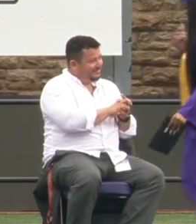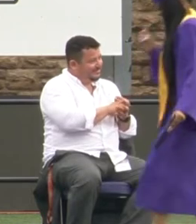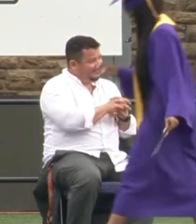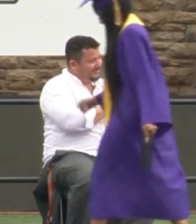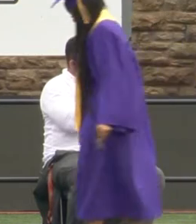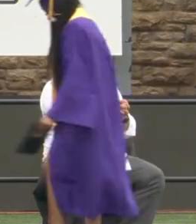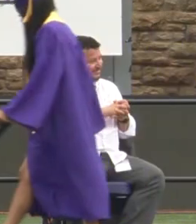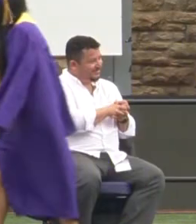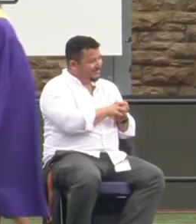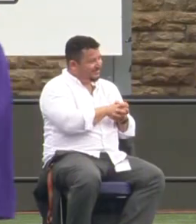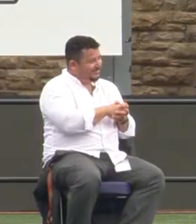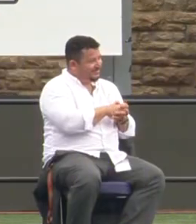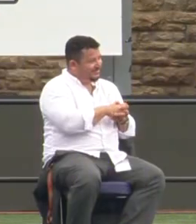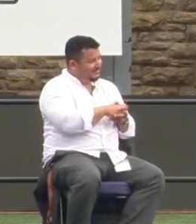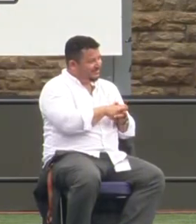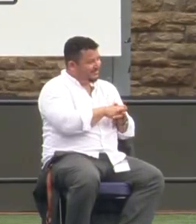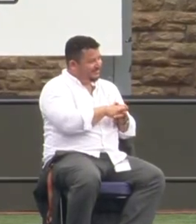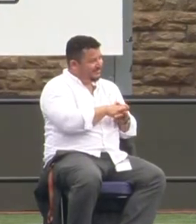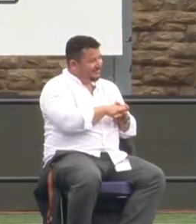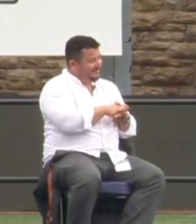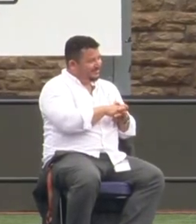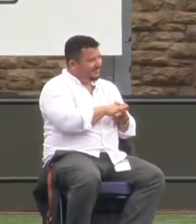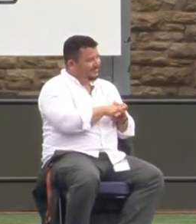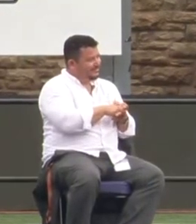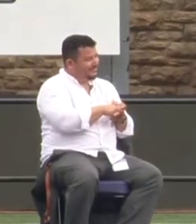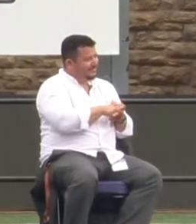Mason Jonas Krieger.